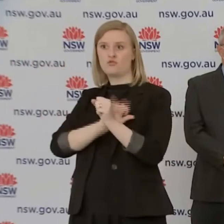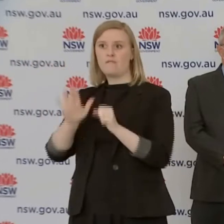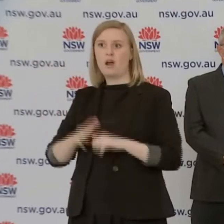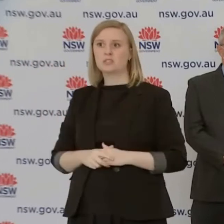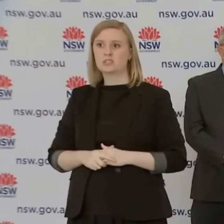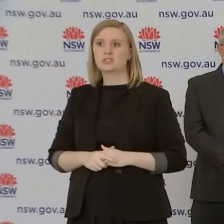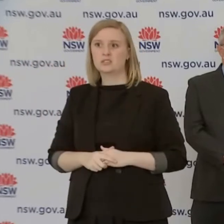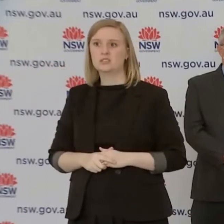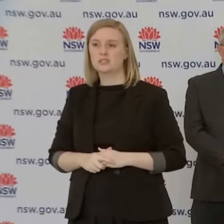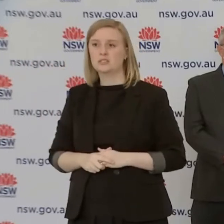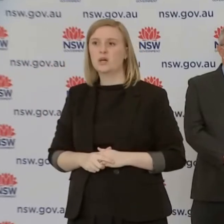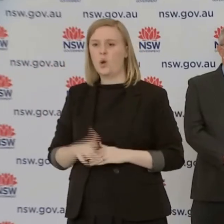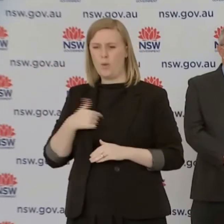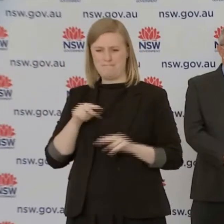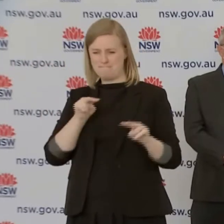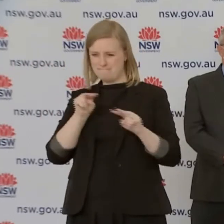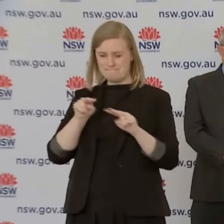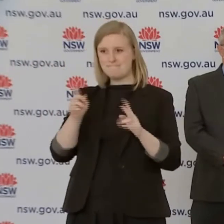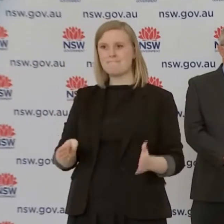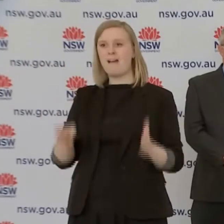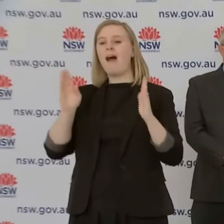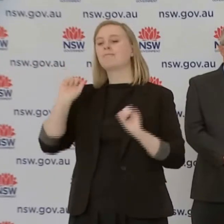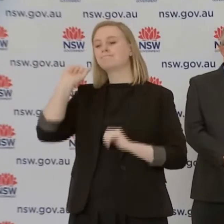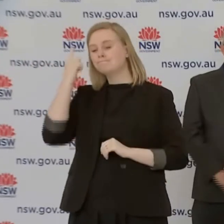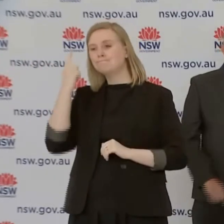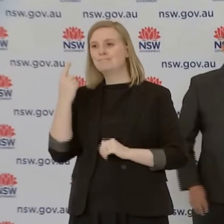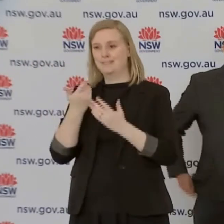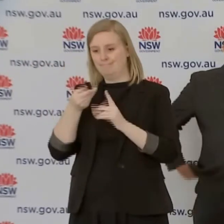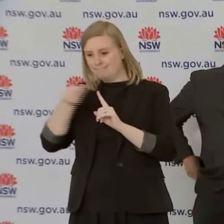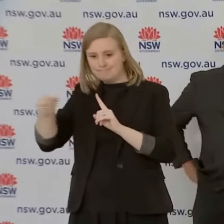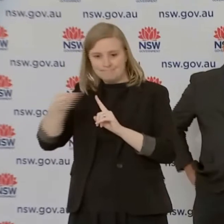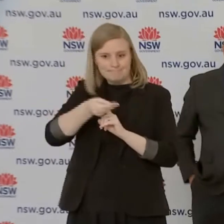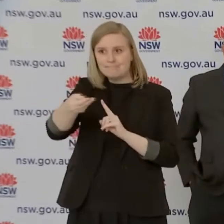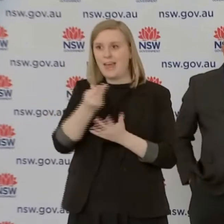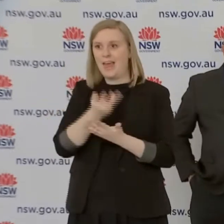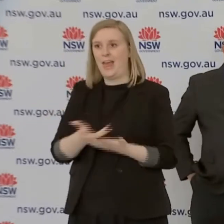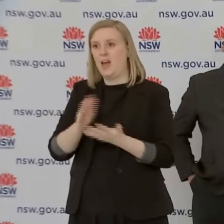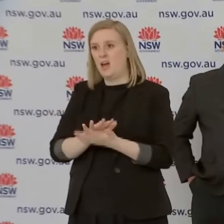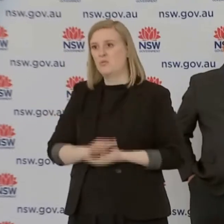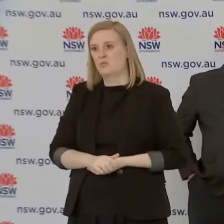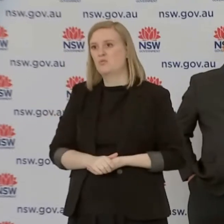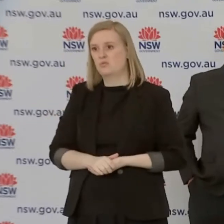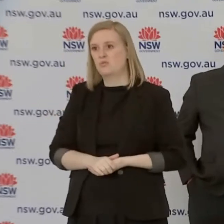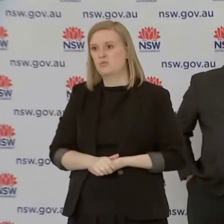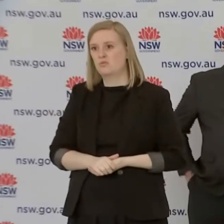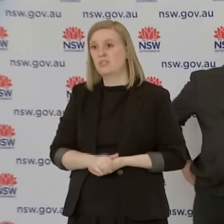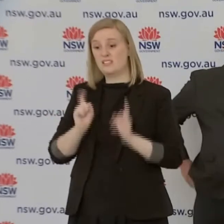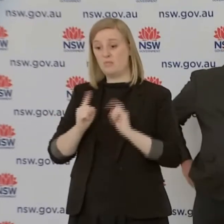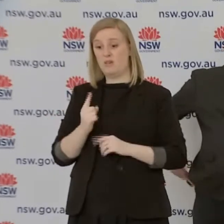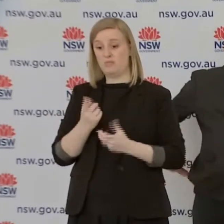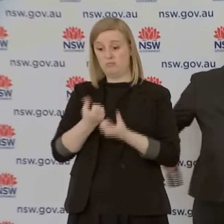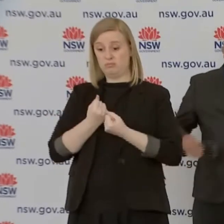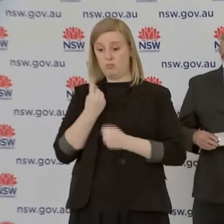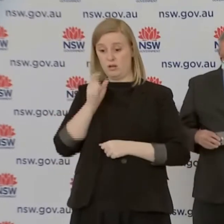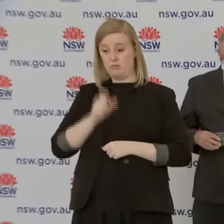we understand how transmission occurred. Some of the transmission events clearly occurred between family groups or friends, but we